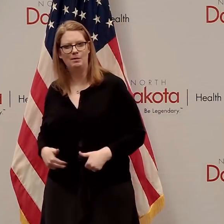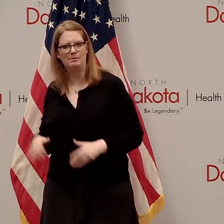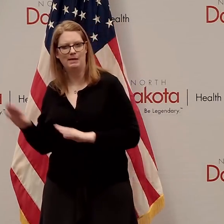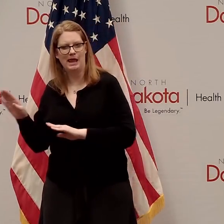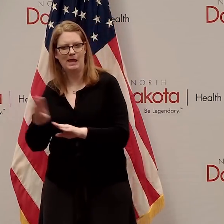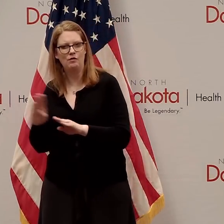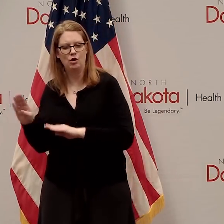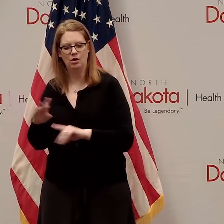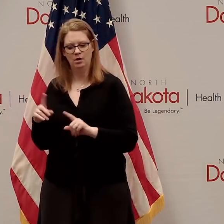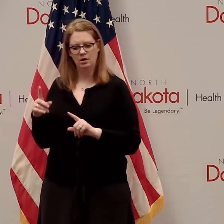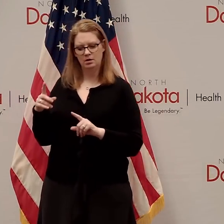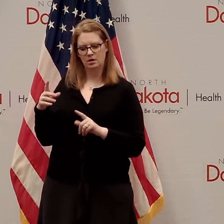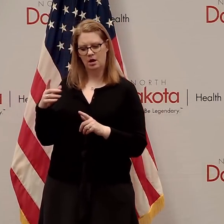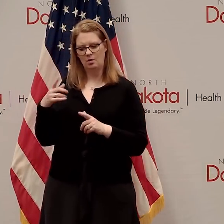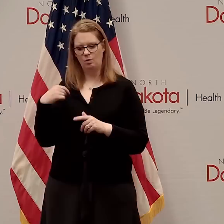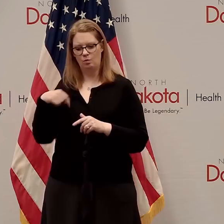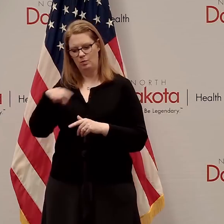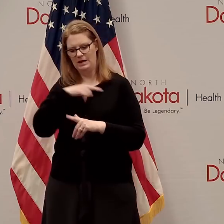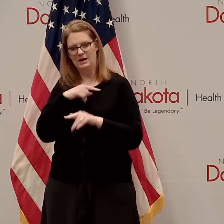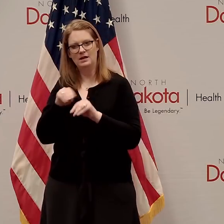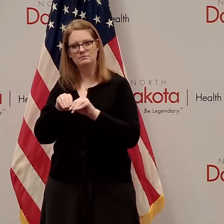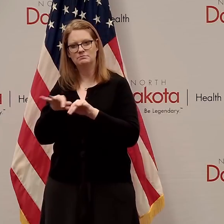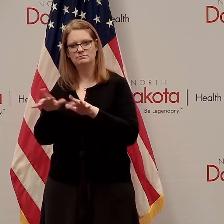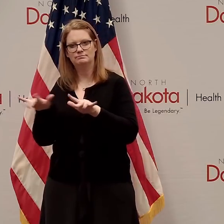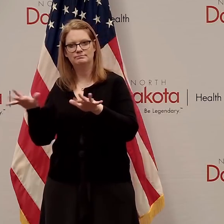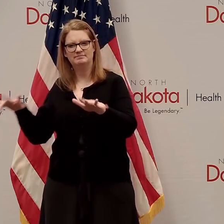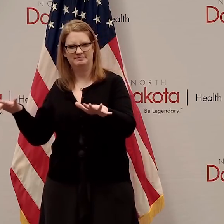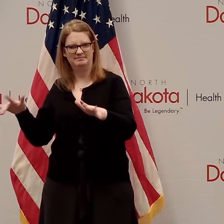we interact and how we might pass that disease